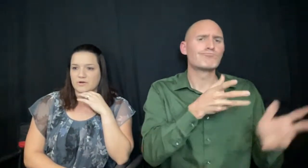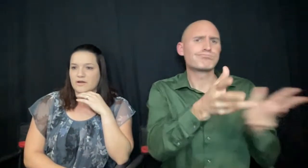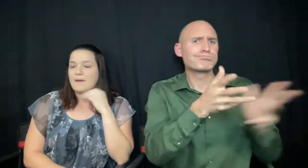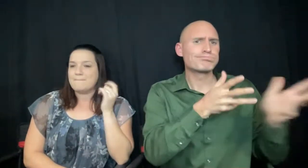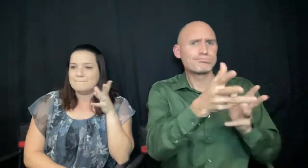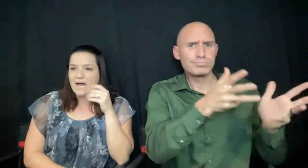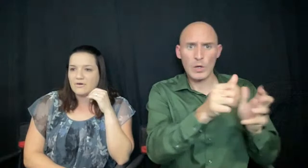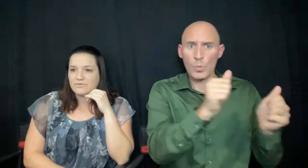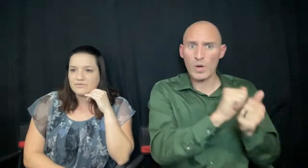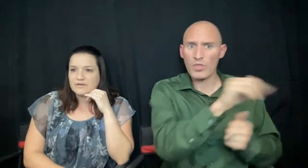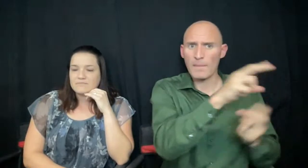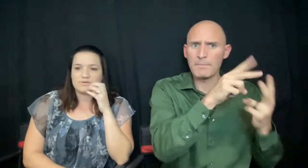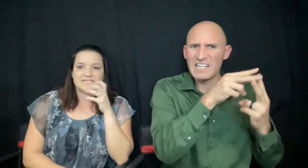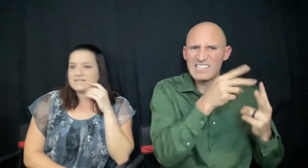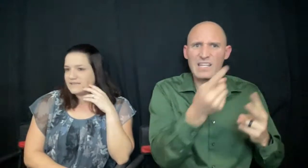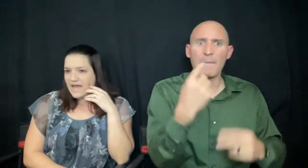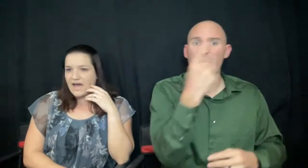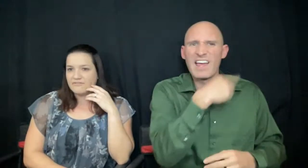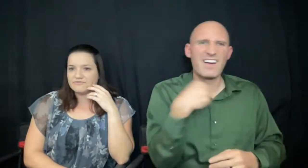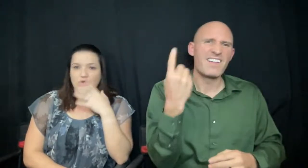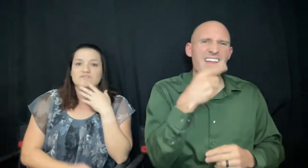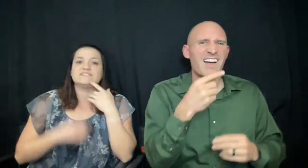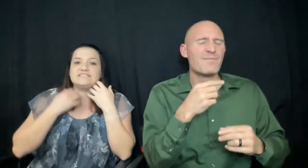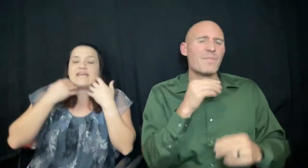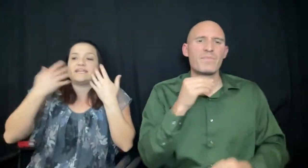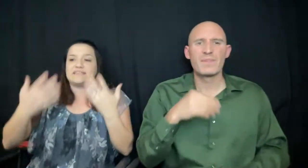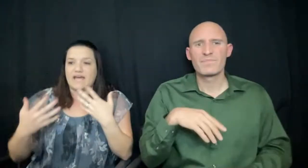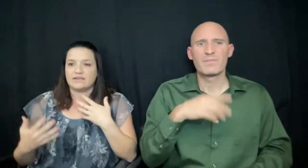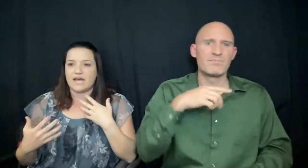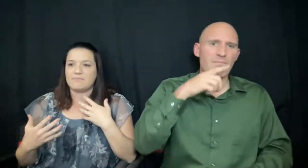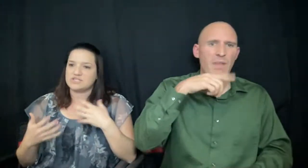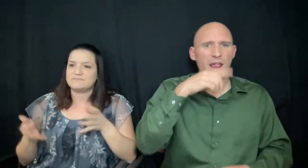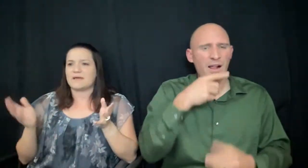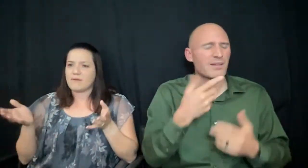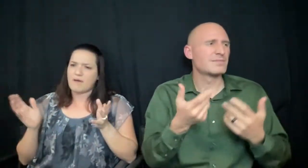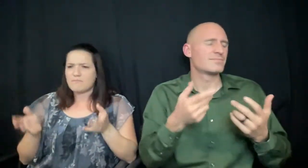with your partner. Mouth, pretend to laugh. Don't say anything out loud, but just be like,